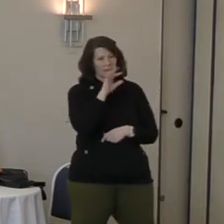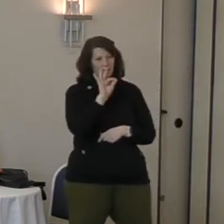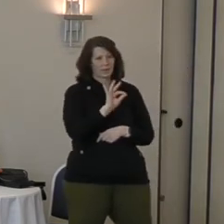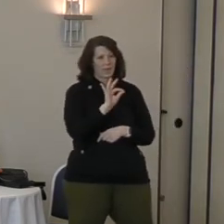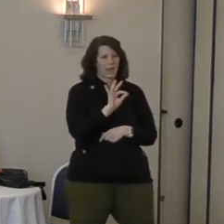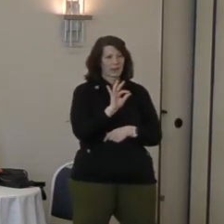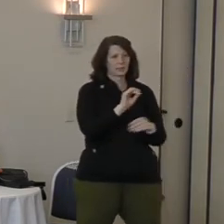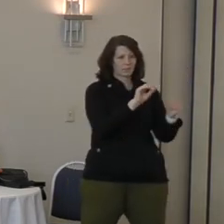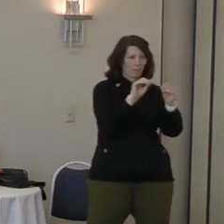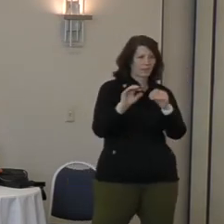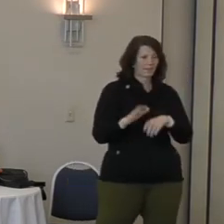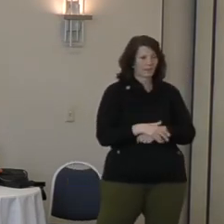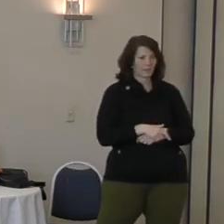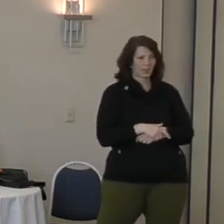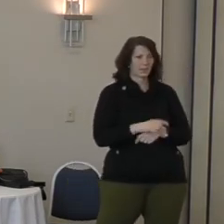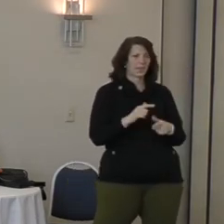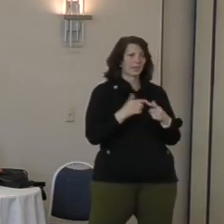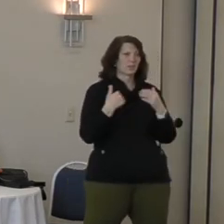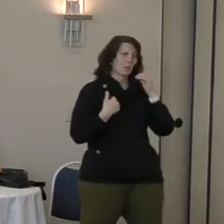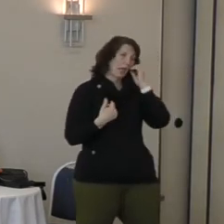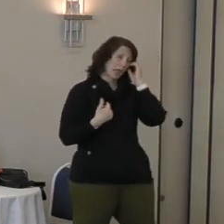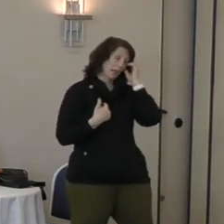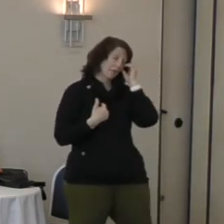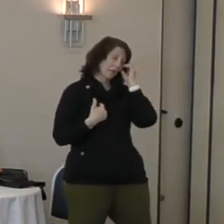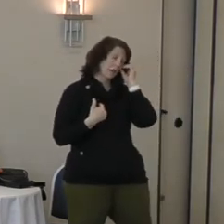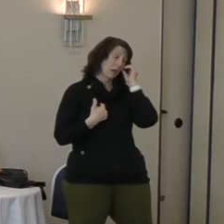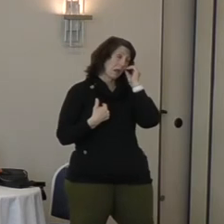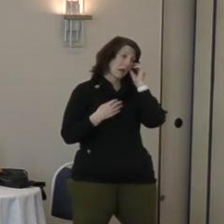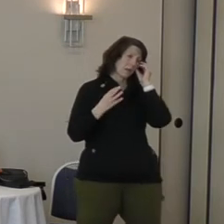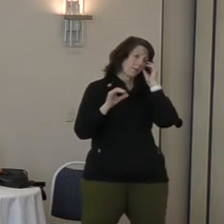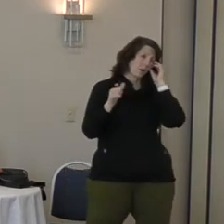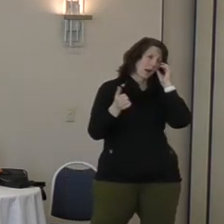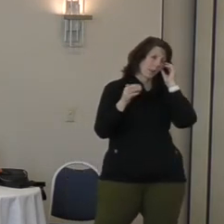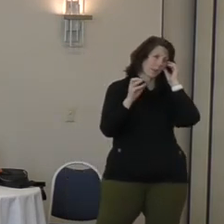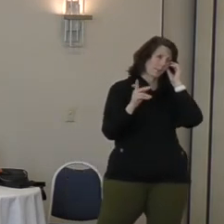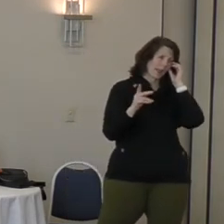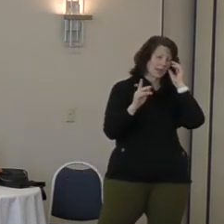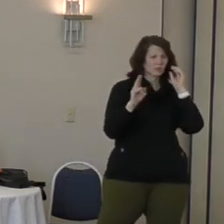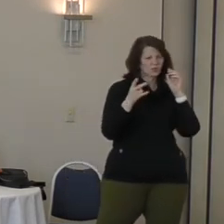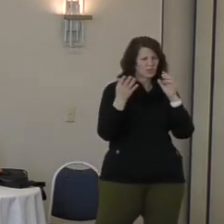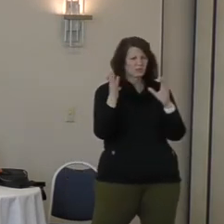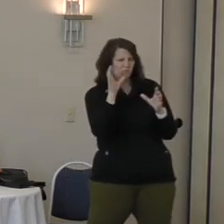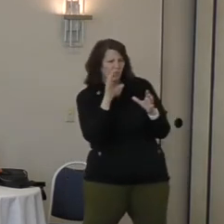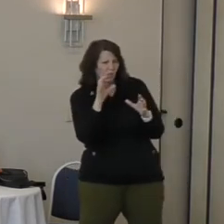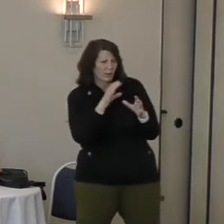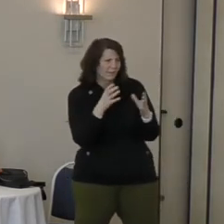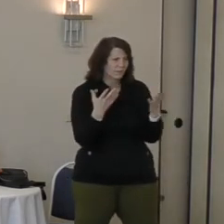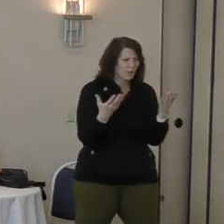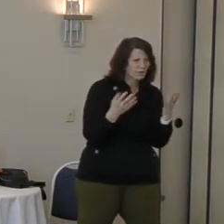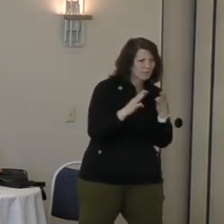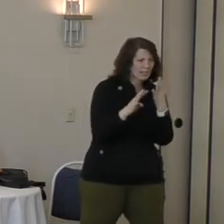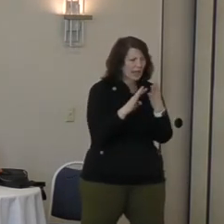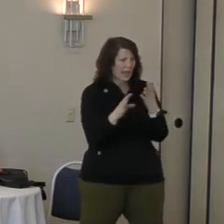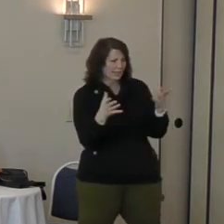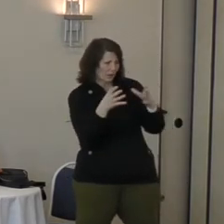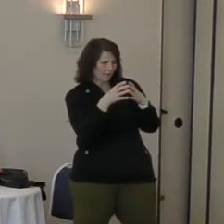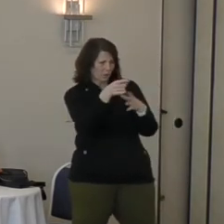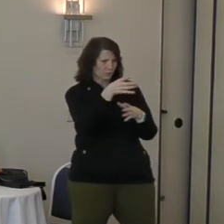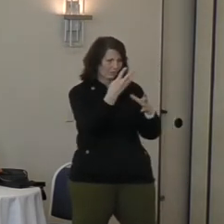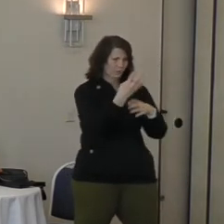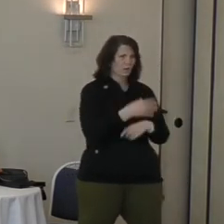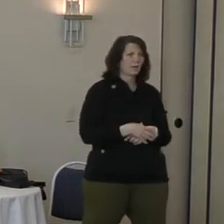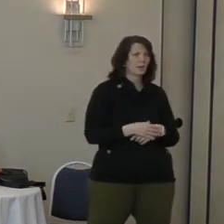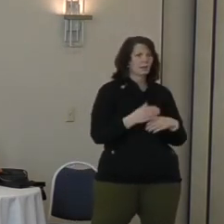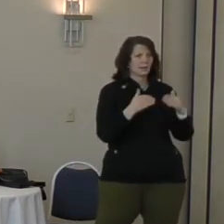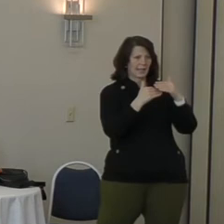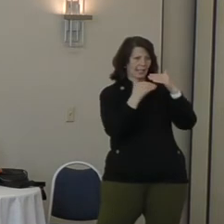everything around, and then you have four other backs who are just looking for lines to run off those forwards. And it layers